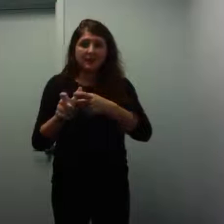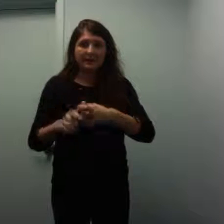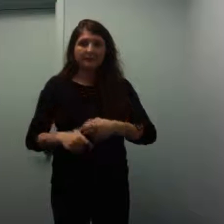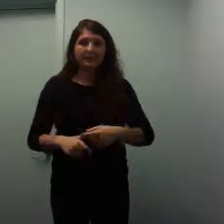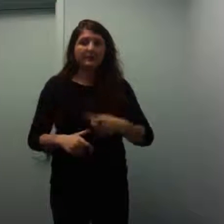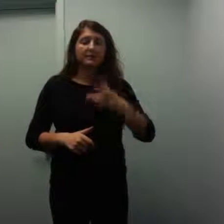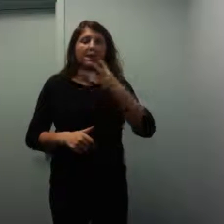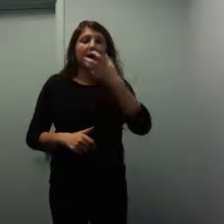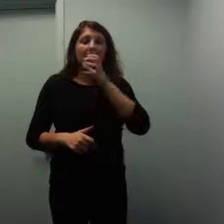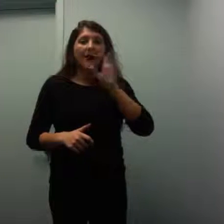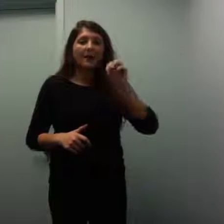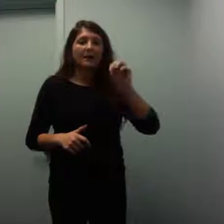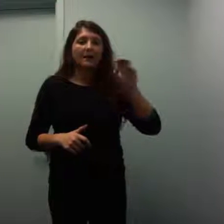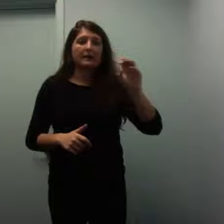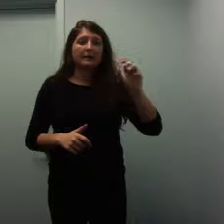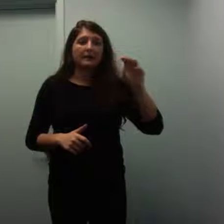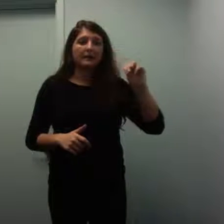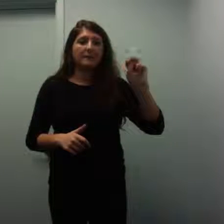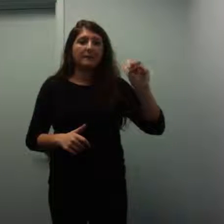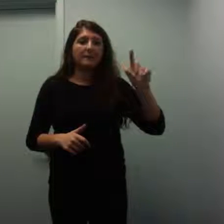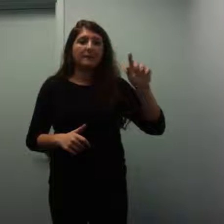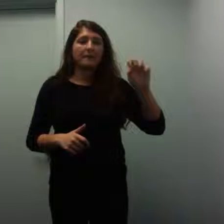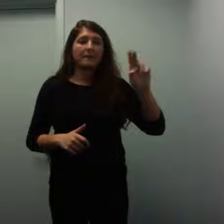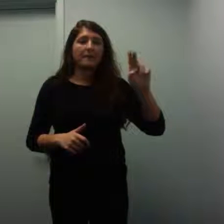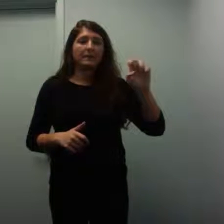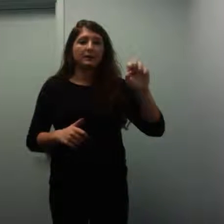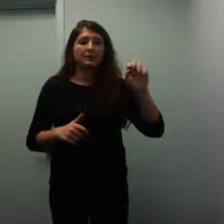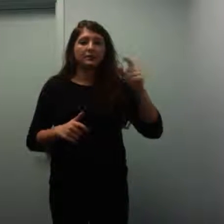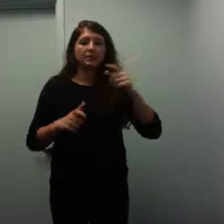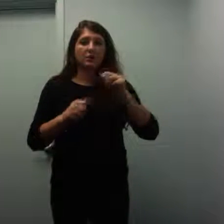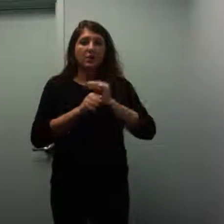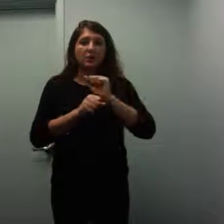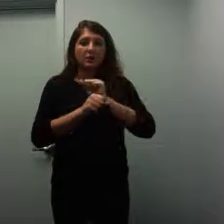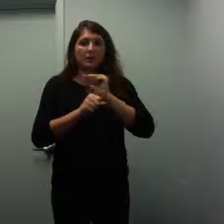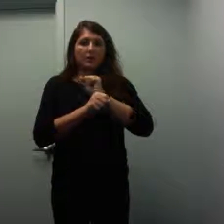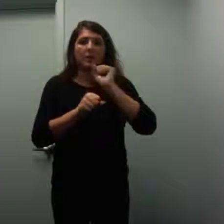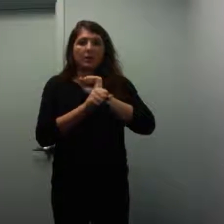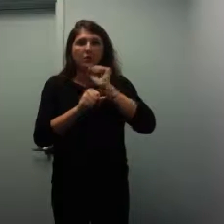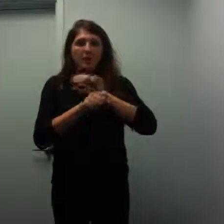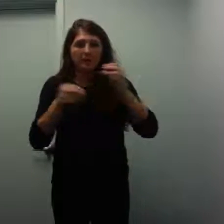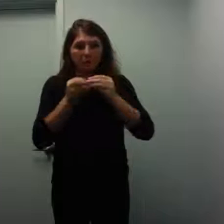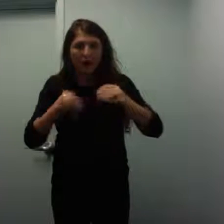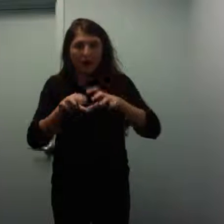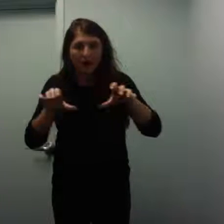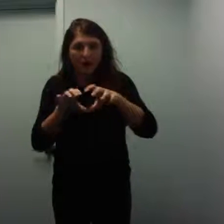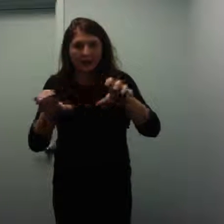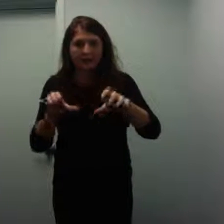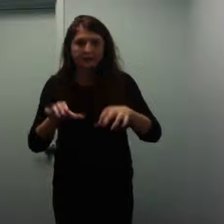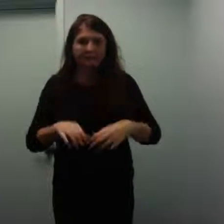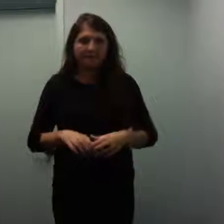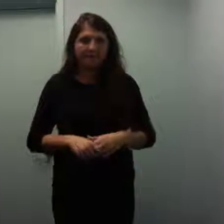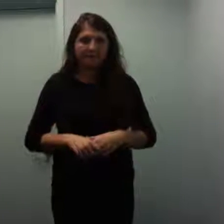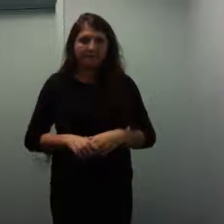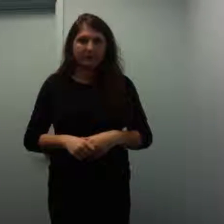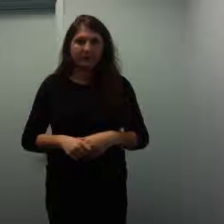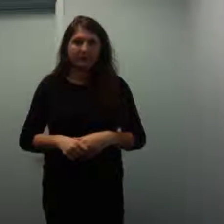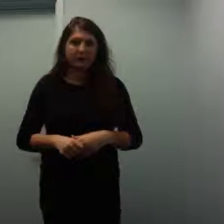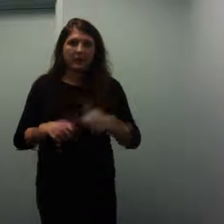faster. They're moving faster. So they're more active to get whatever you're trying to get off that